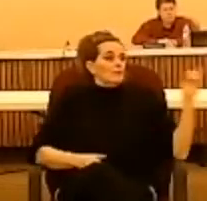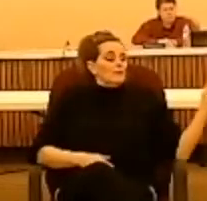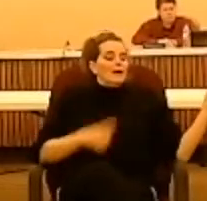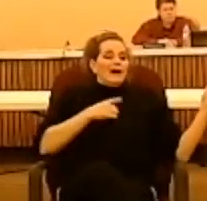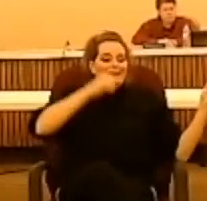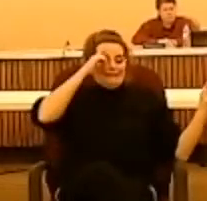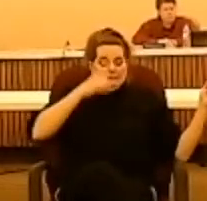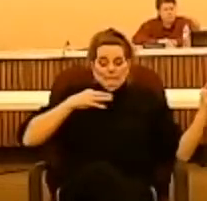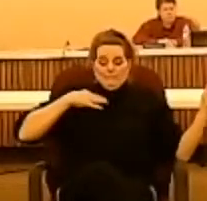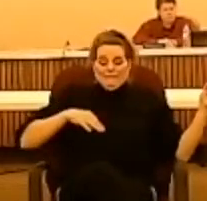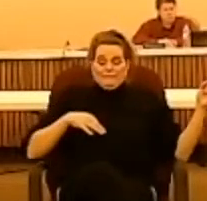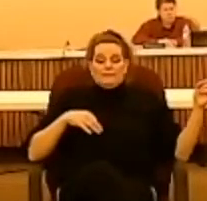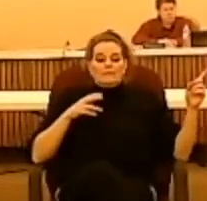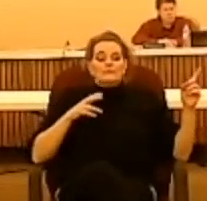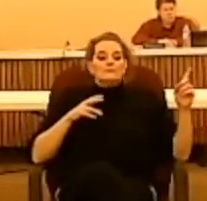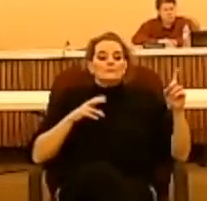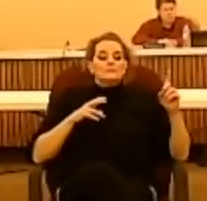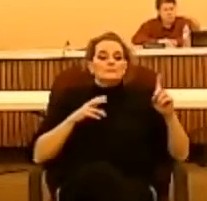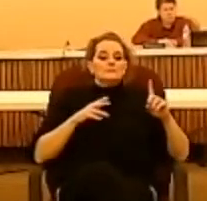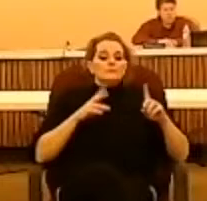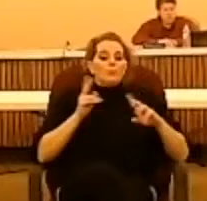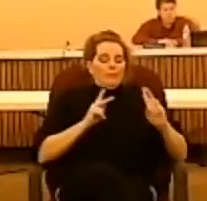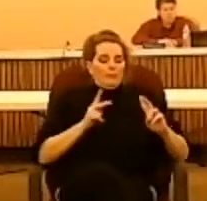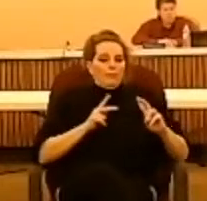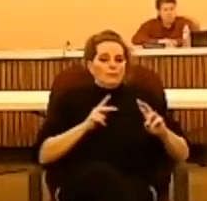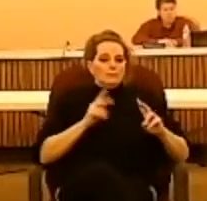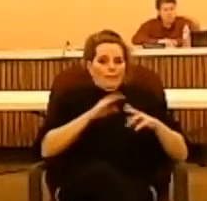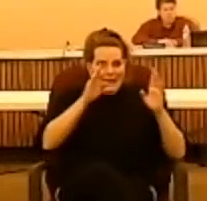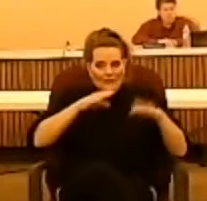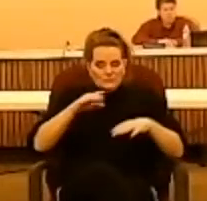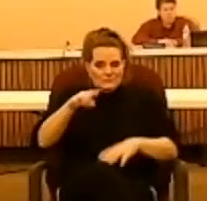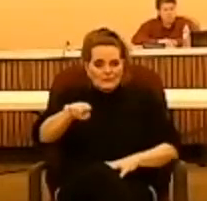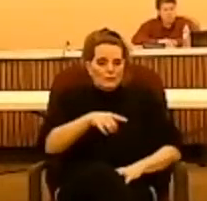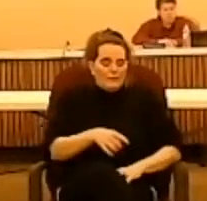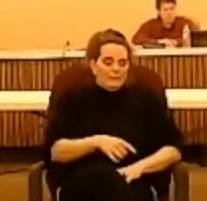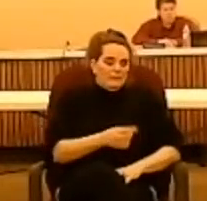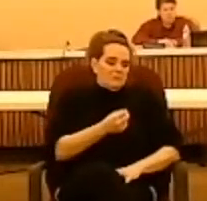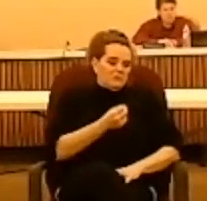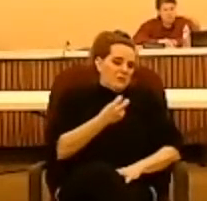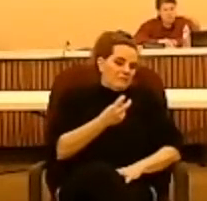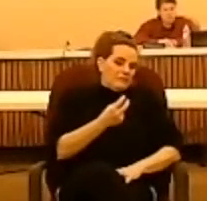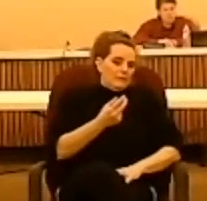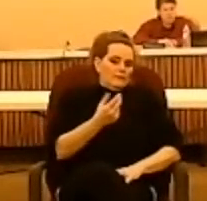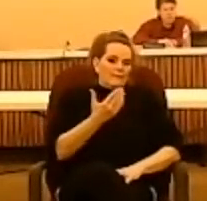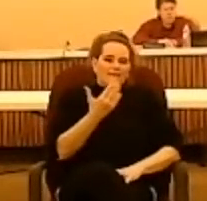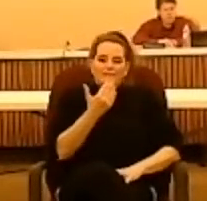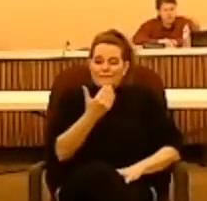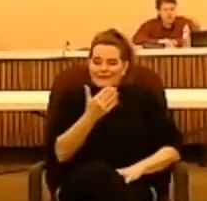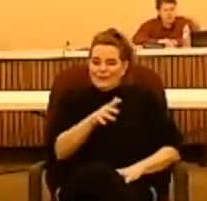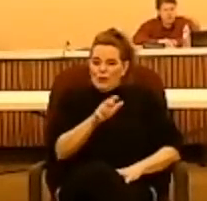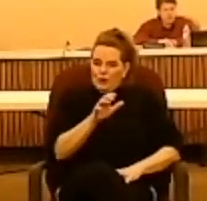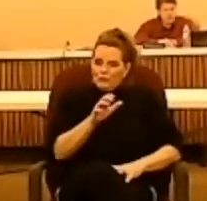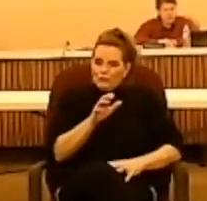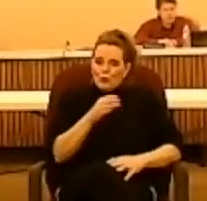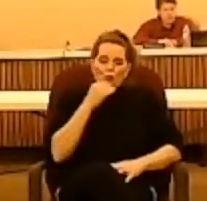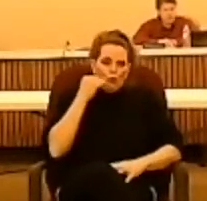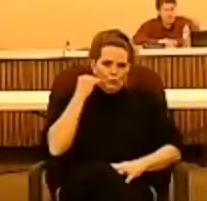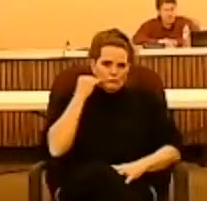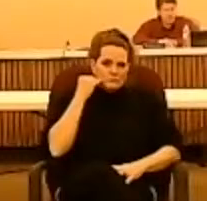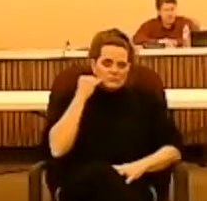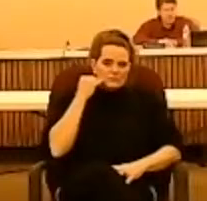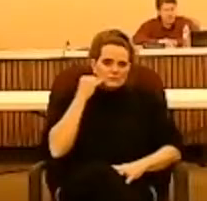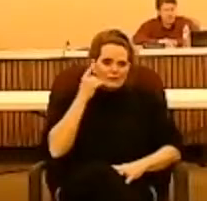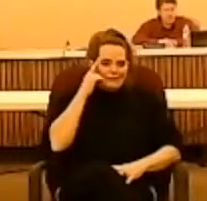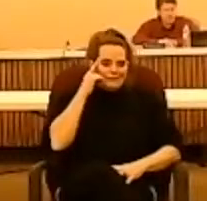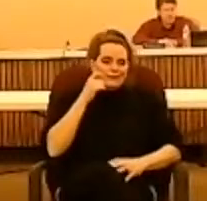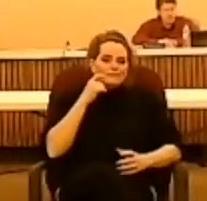benefit to the homeowners that sign on, it might be maybe 12 to 1,500 homes or so, if I remember that correctly. In terms of how many it can supply?